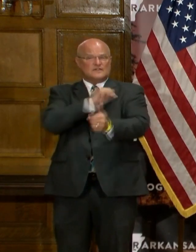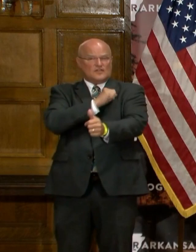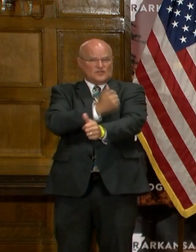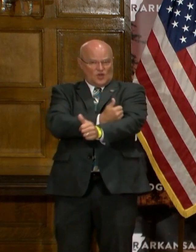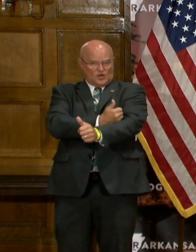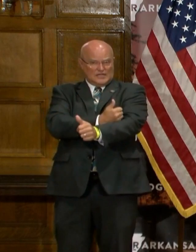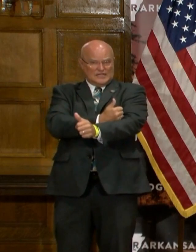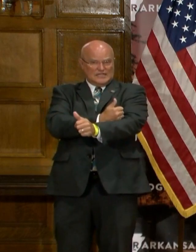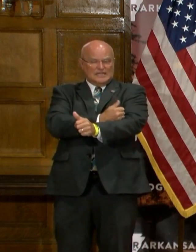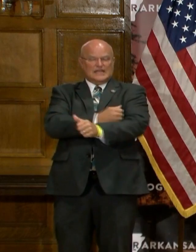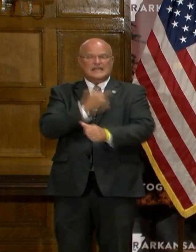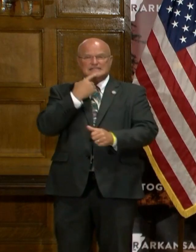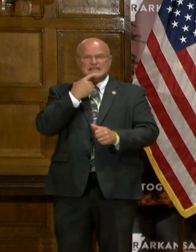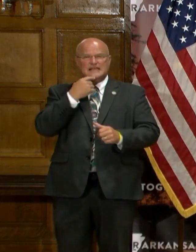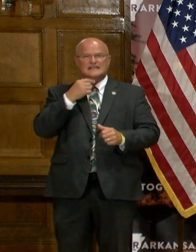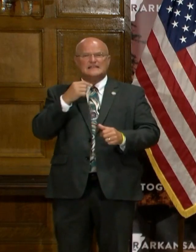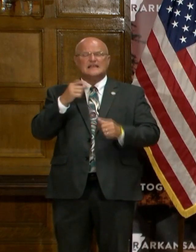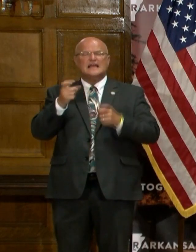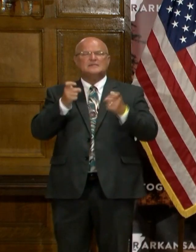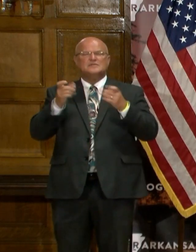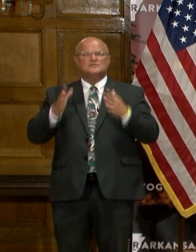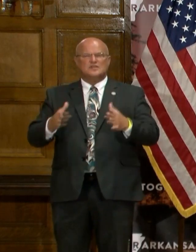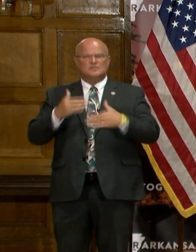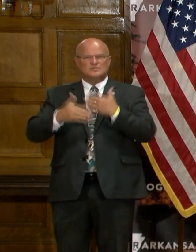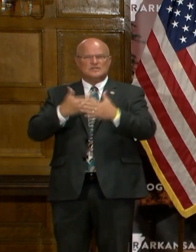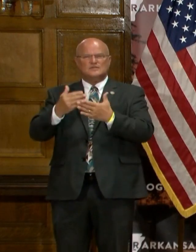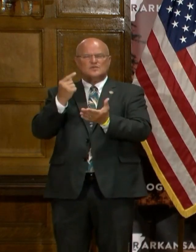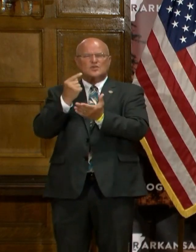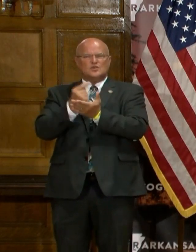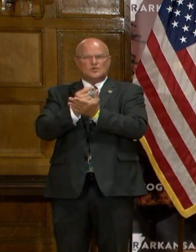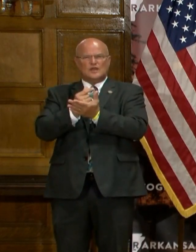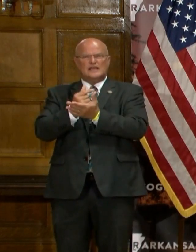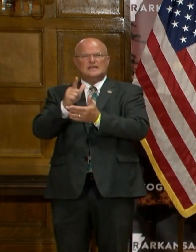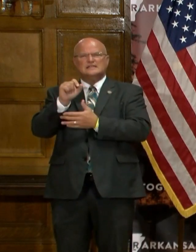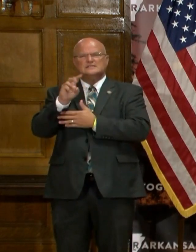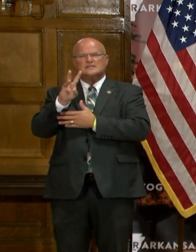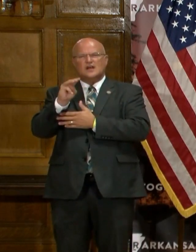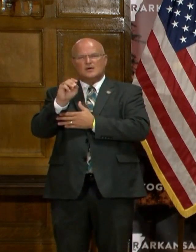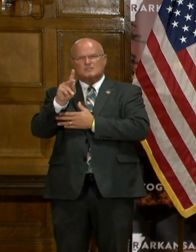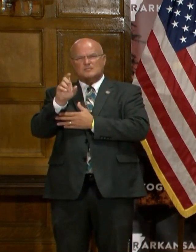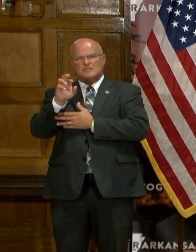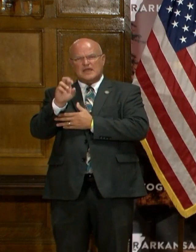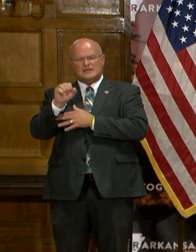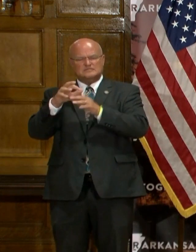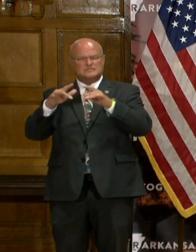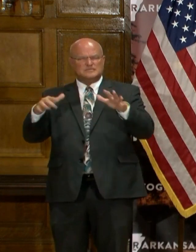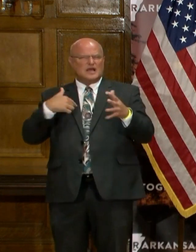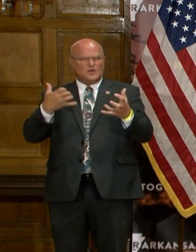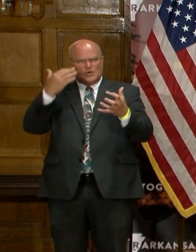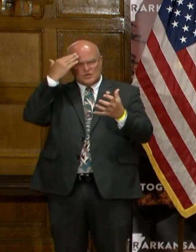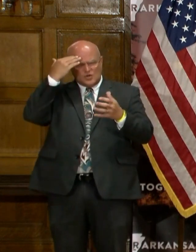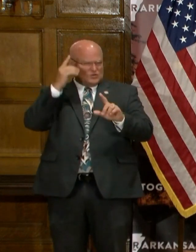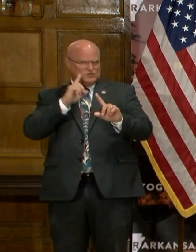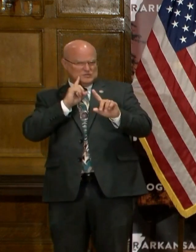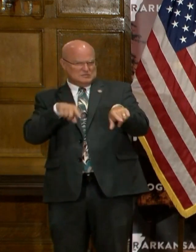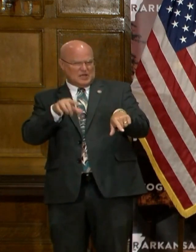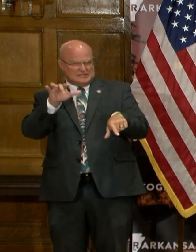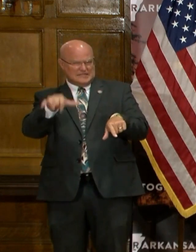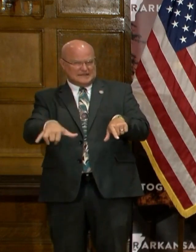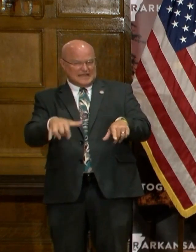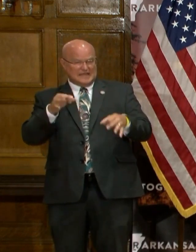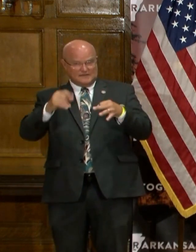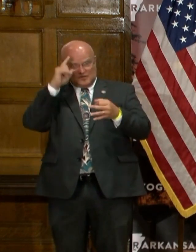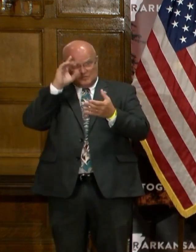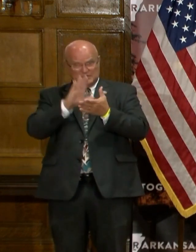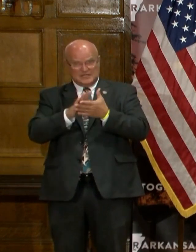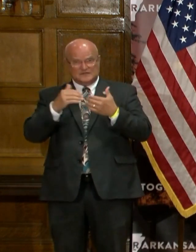law cites the Administrative Procedures Act, which grants lawmakers oversight of such matters. I just want to know what your response is to that and if you